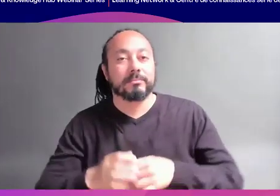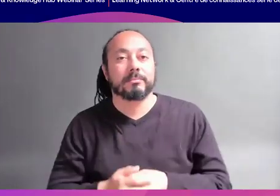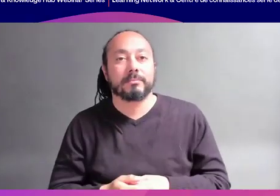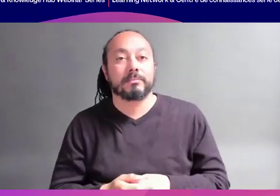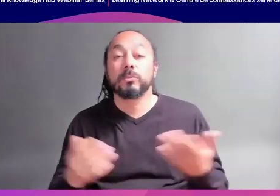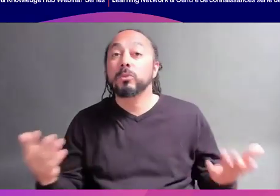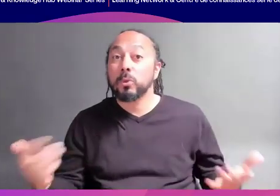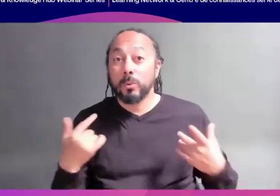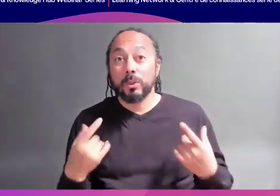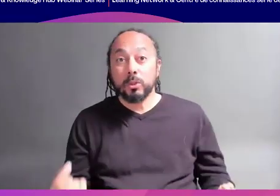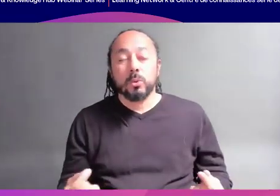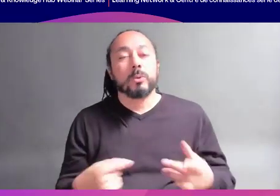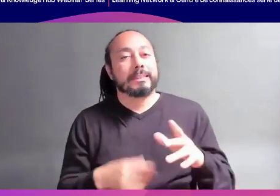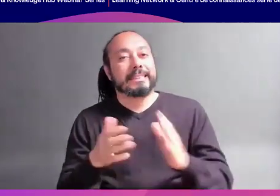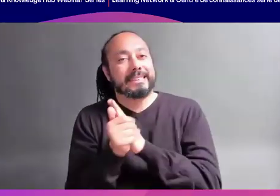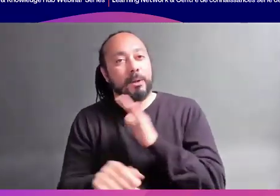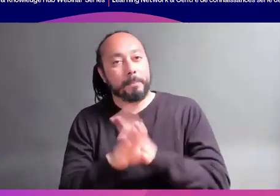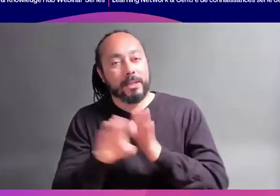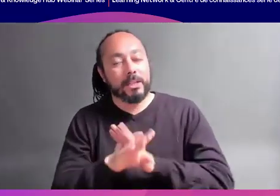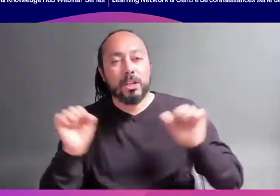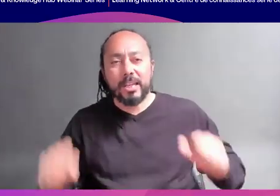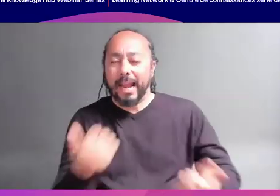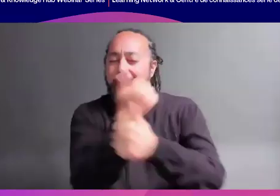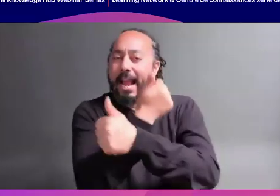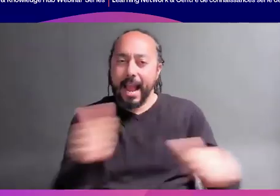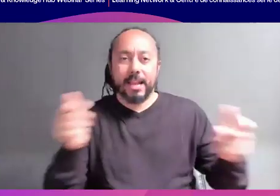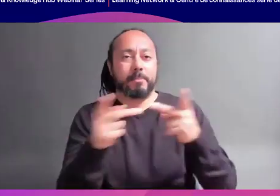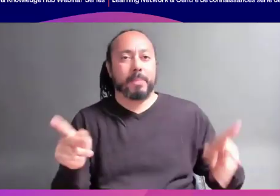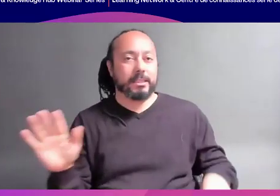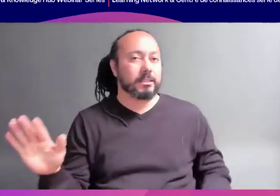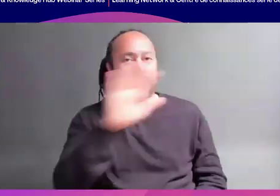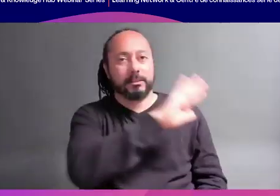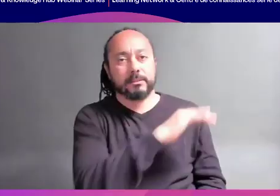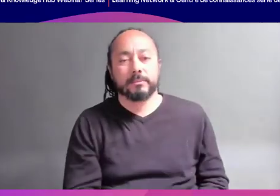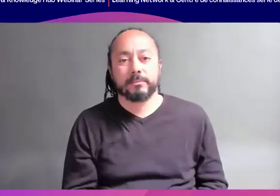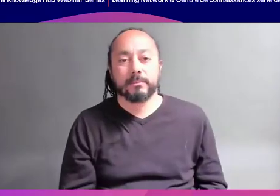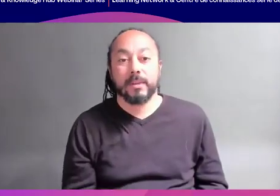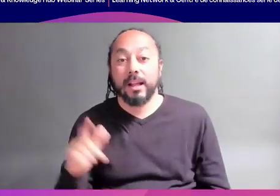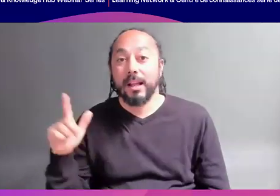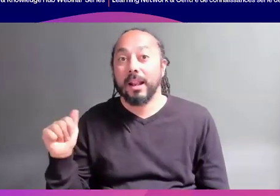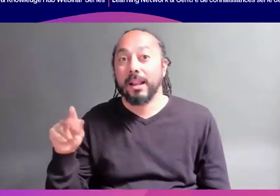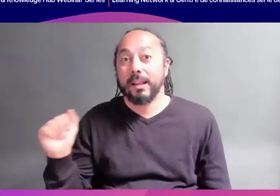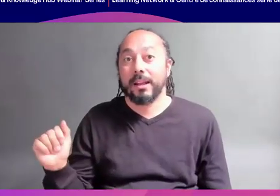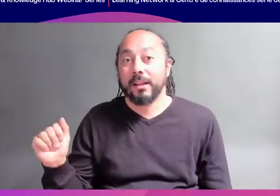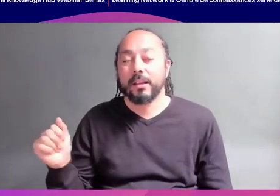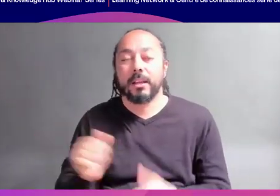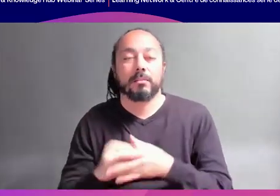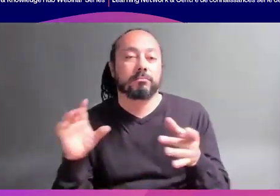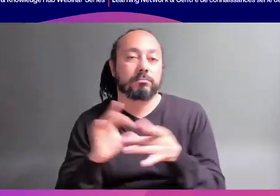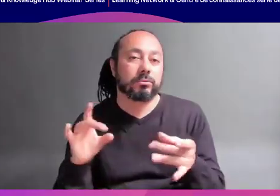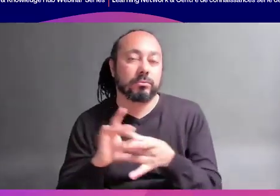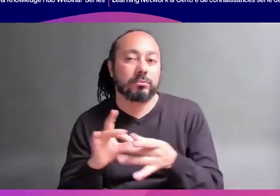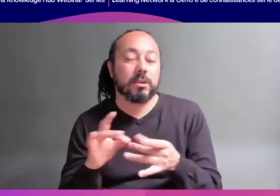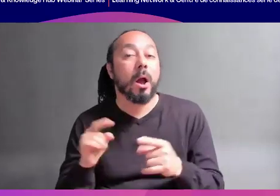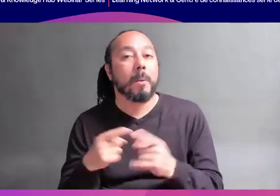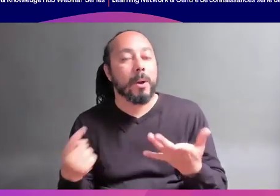matter where someone is at the moment. And big data, and Lana can go on and on about this, allows us to analyze really large,